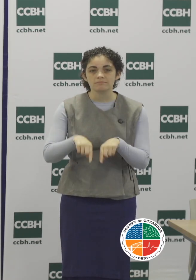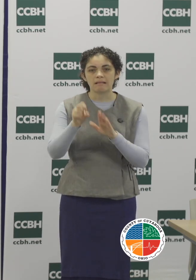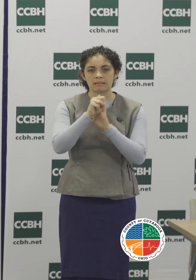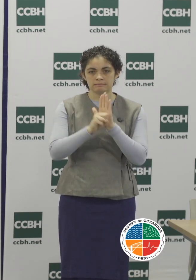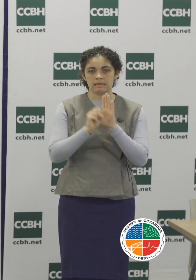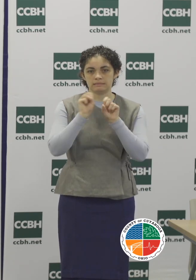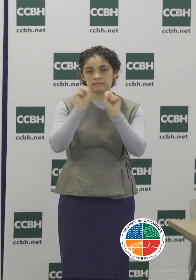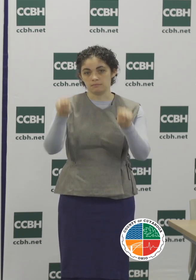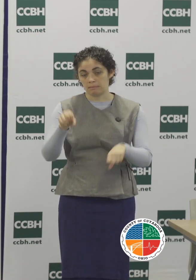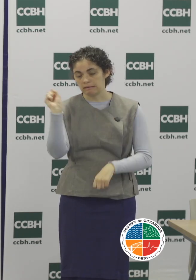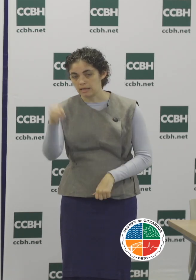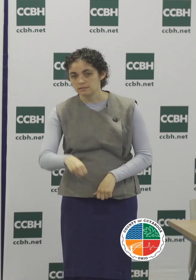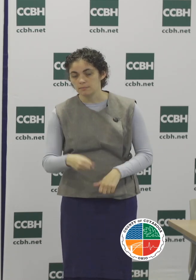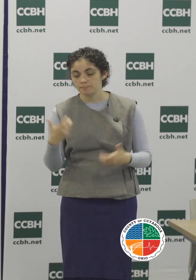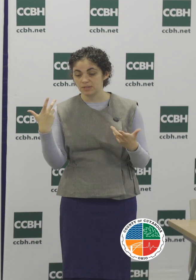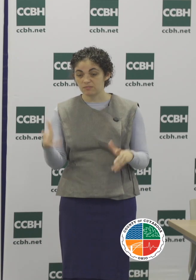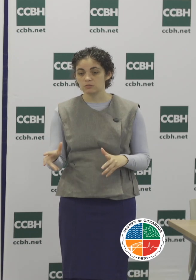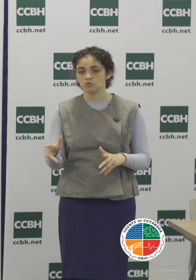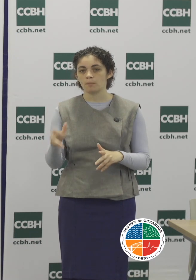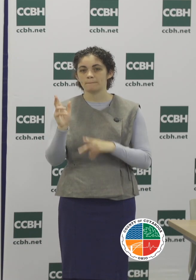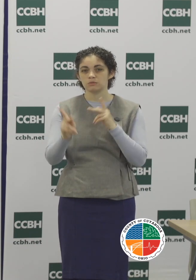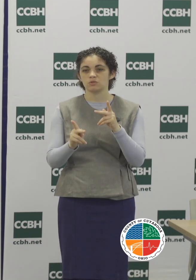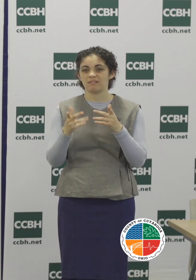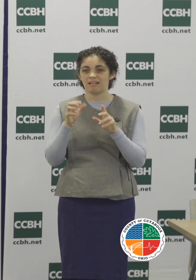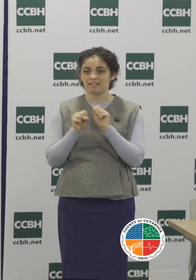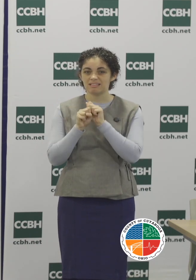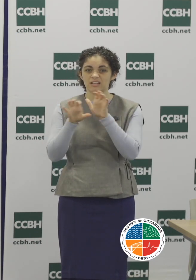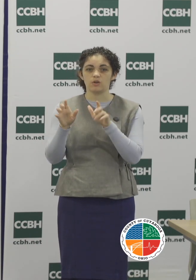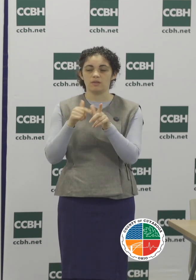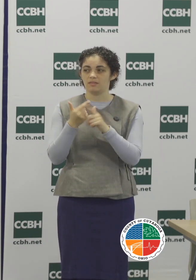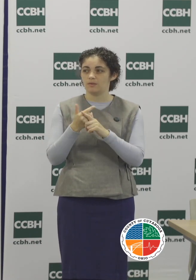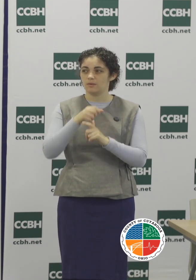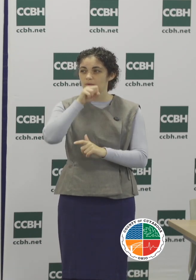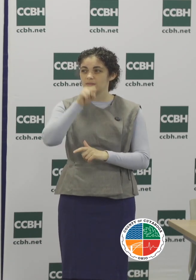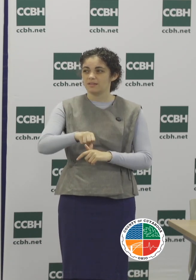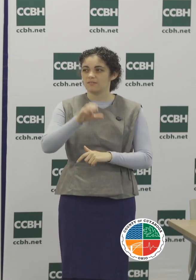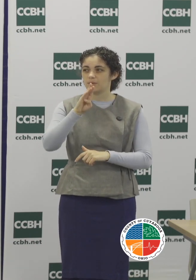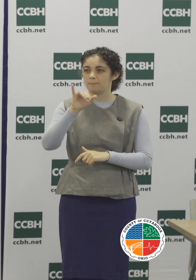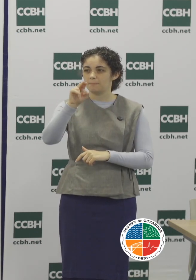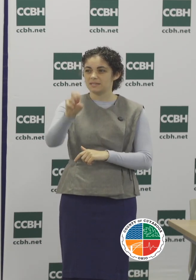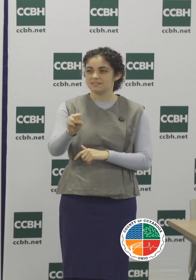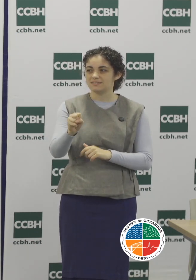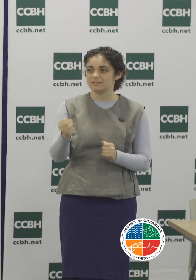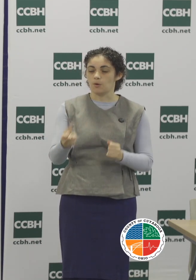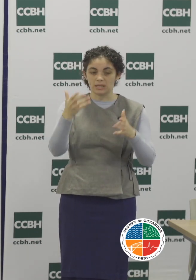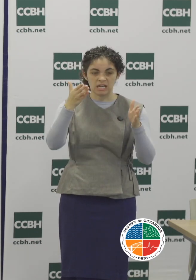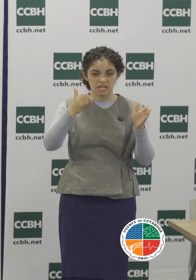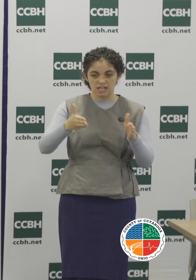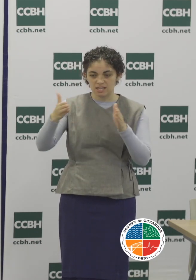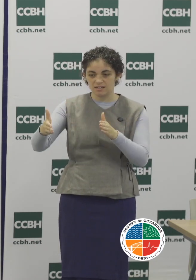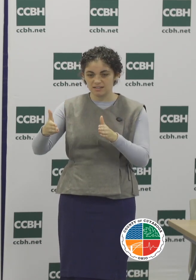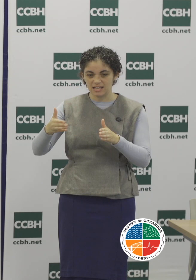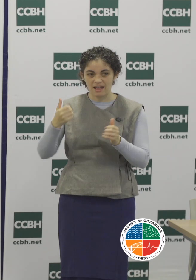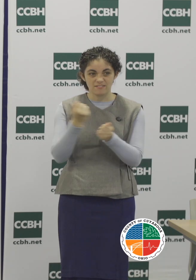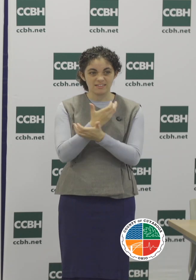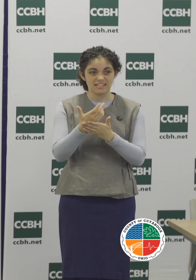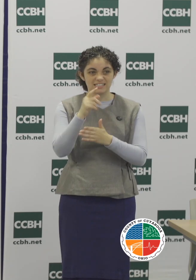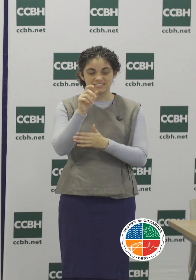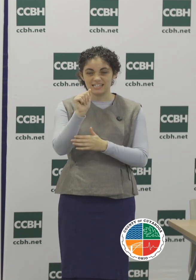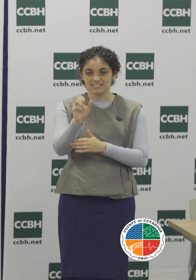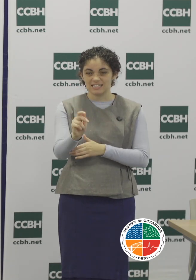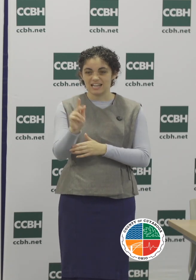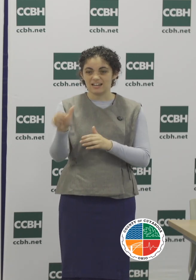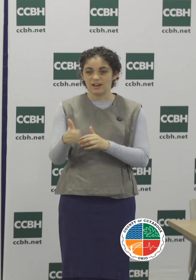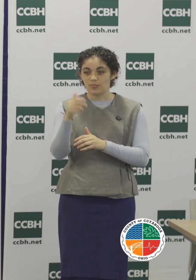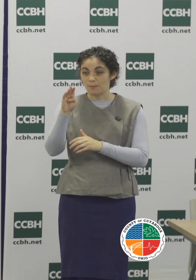state system. So as soon as someone's cleared, we love bins around here. We have so many bins. Every tactics meeting, I find another